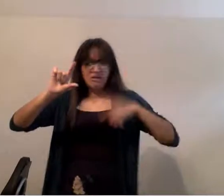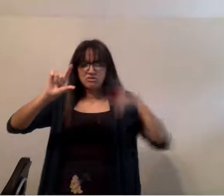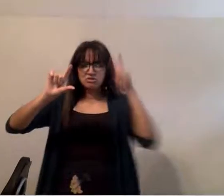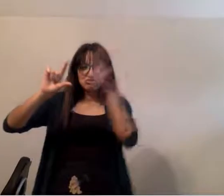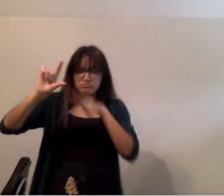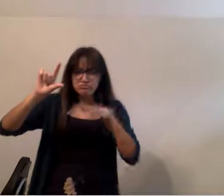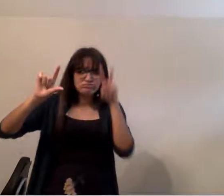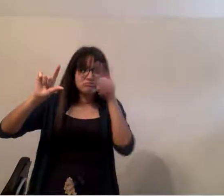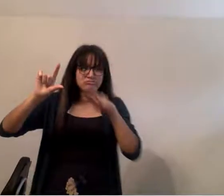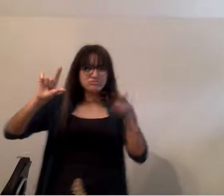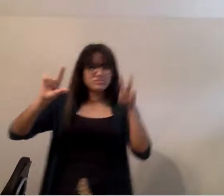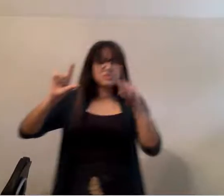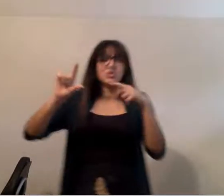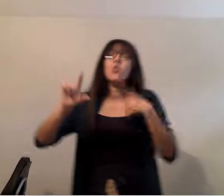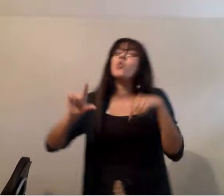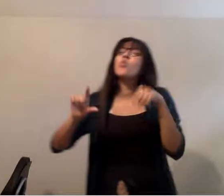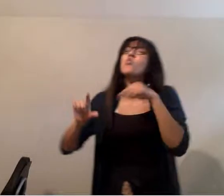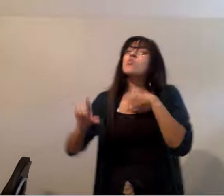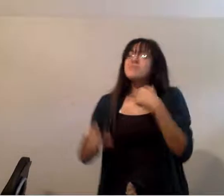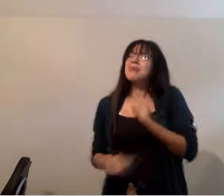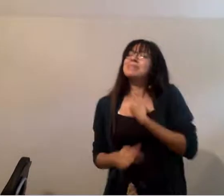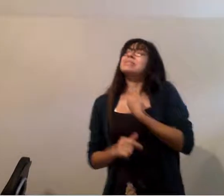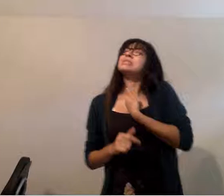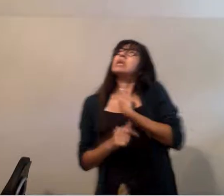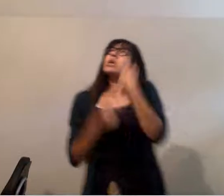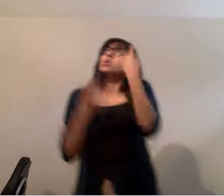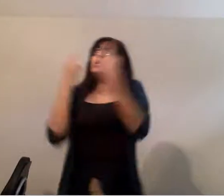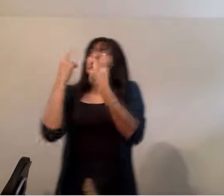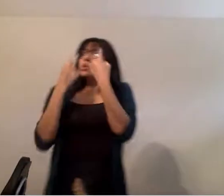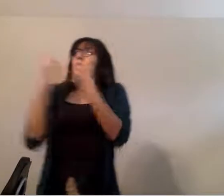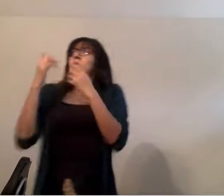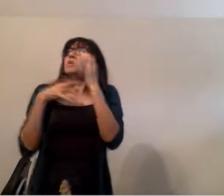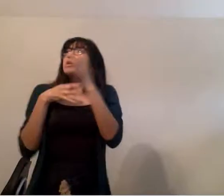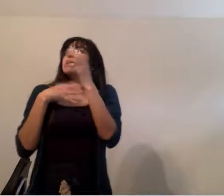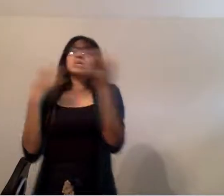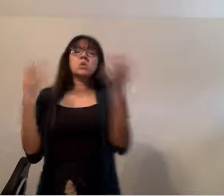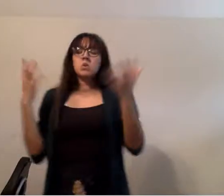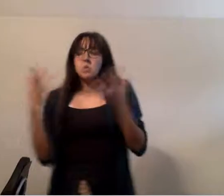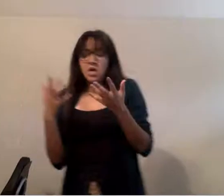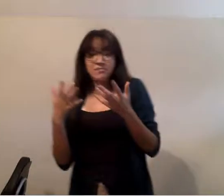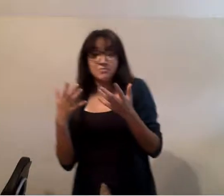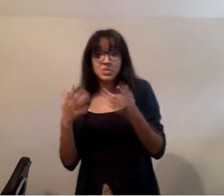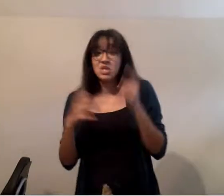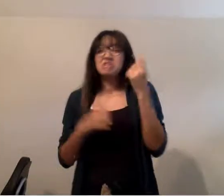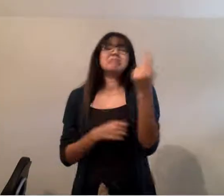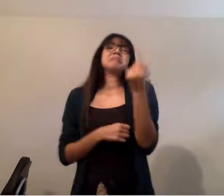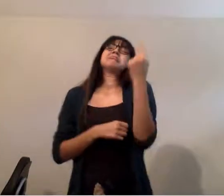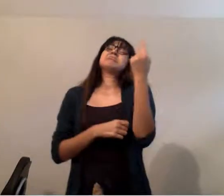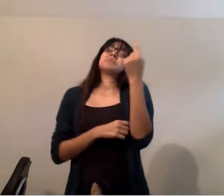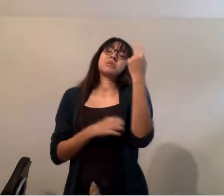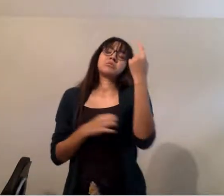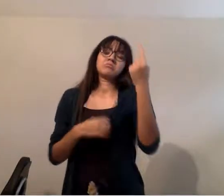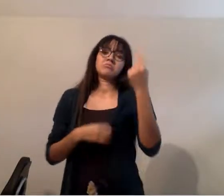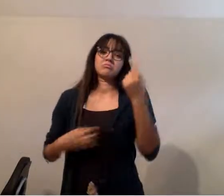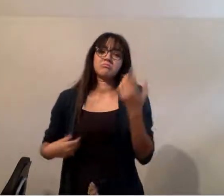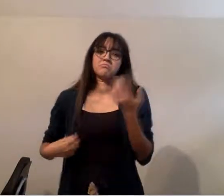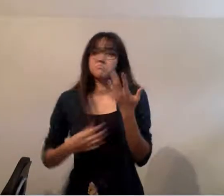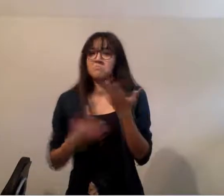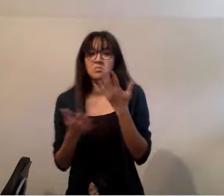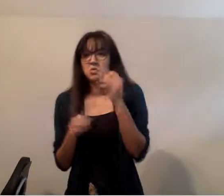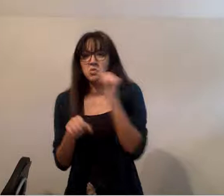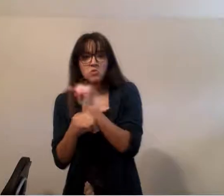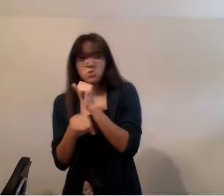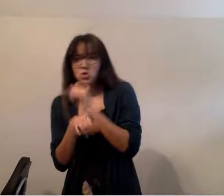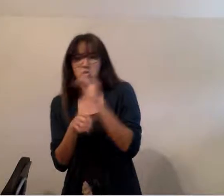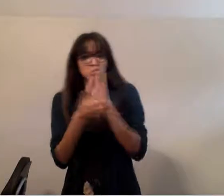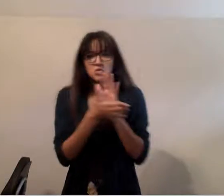about what we're really procrastinating on, because everyone is procrastinating on something in life. We need to stay